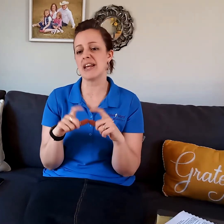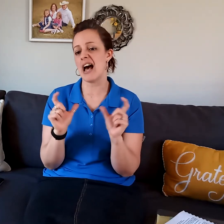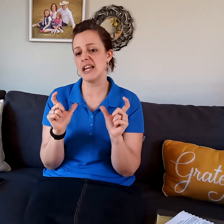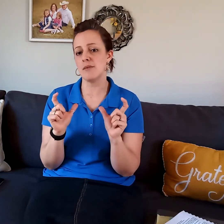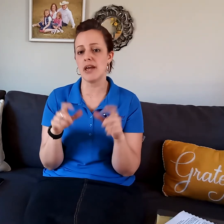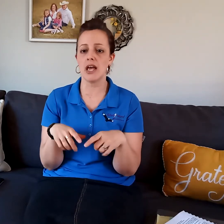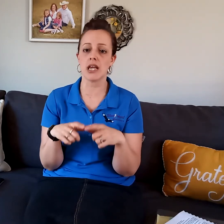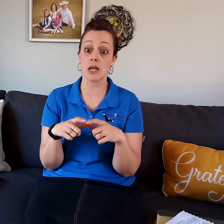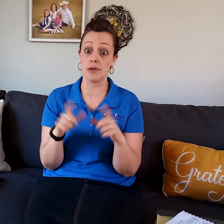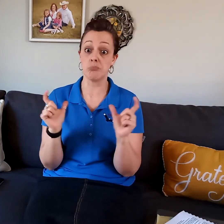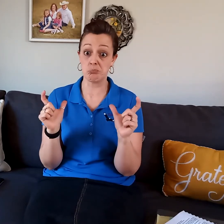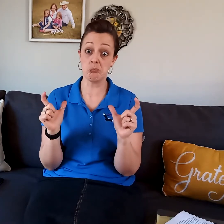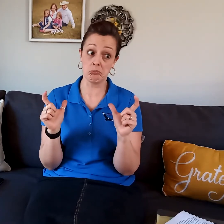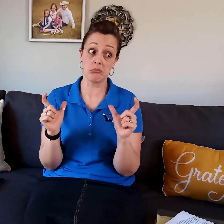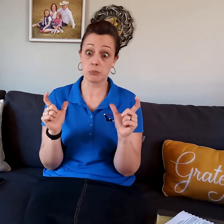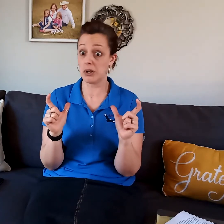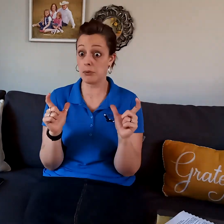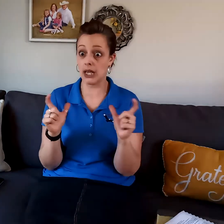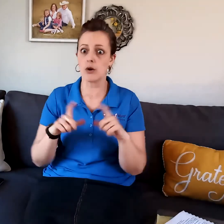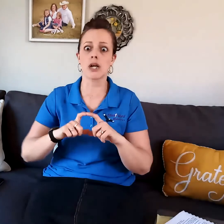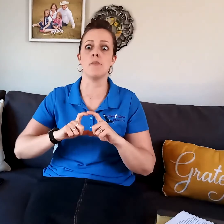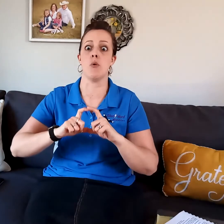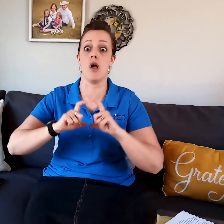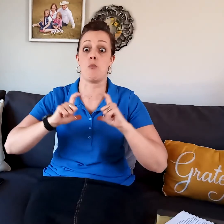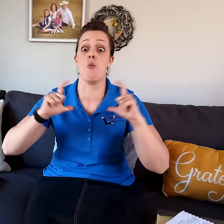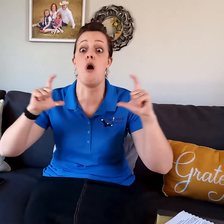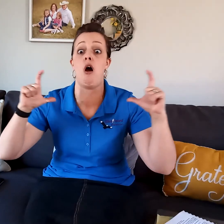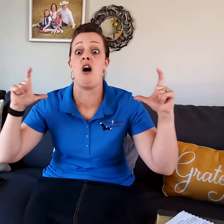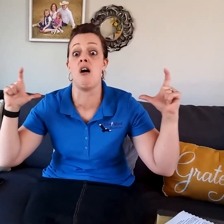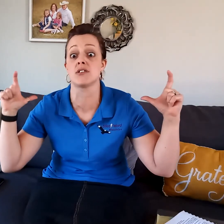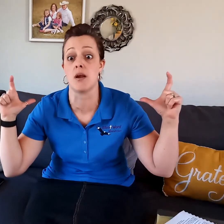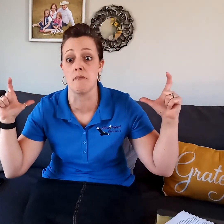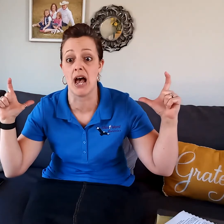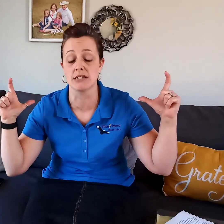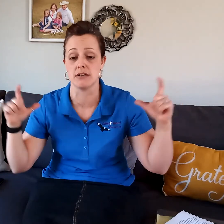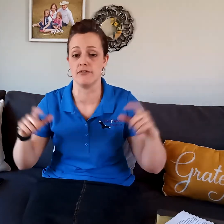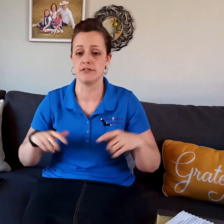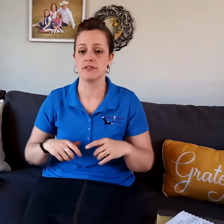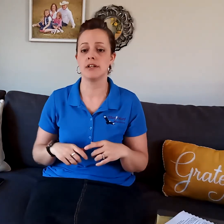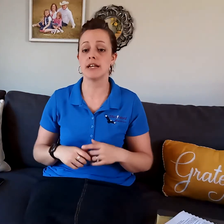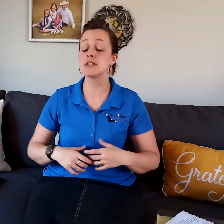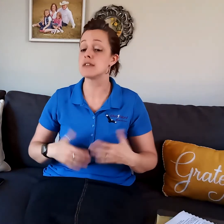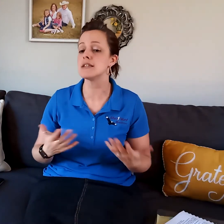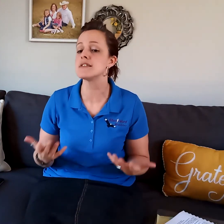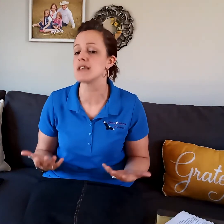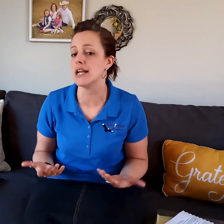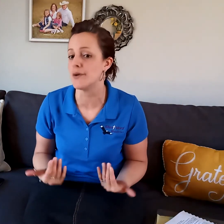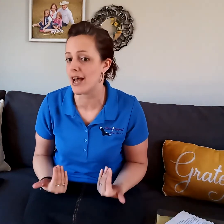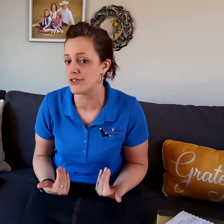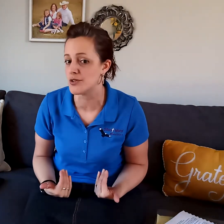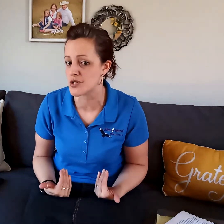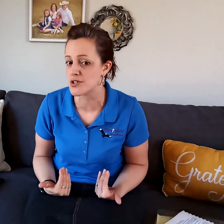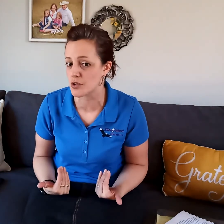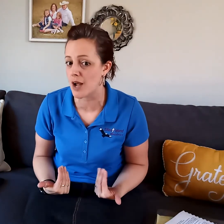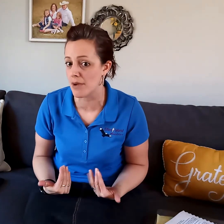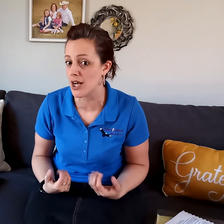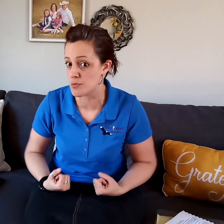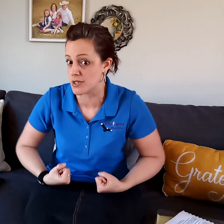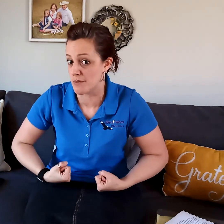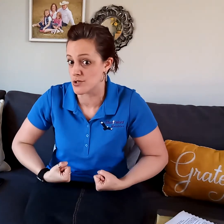kind of big, it can be it's pretty big, or it can be like, whoa, it's like massive. That's the sign I would have to use to describe my husband's